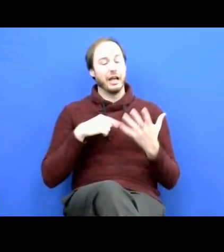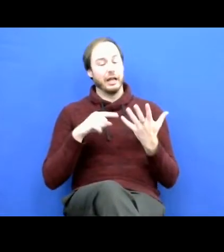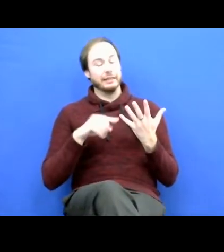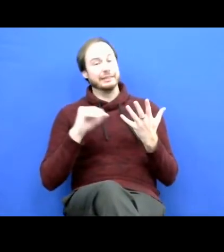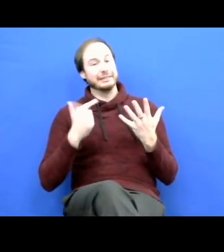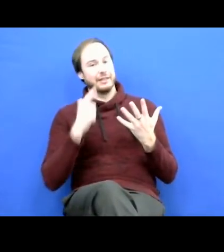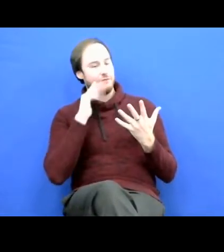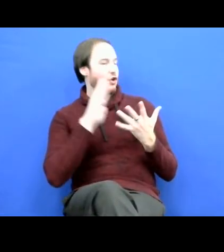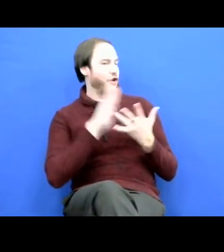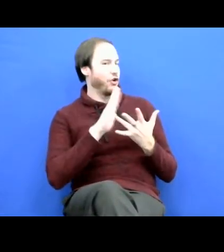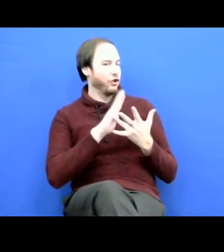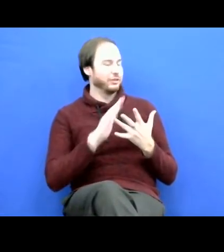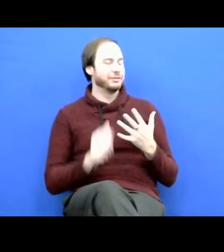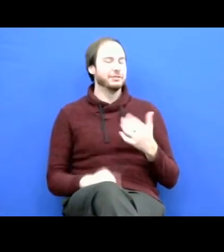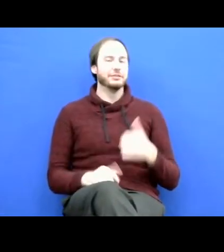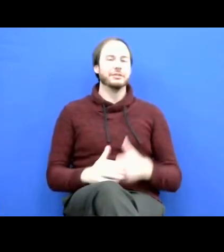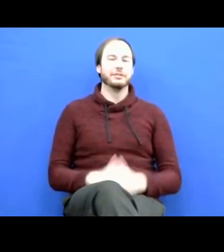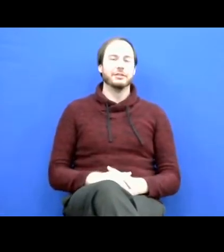hers.